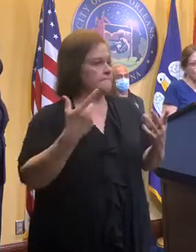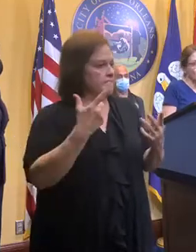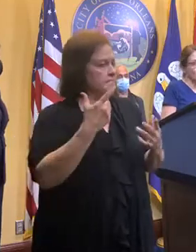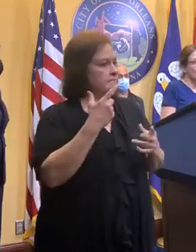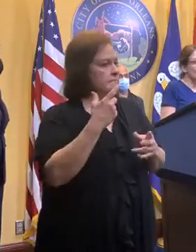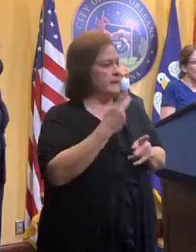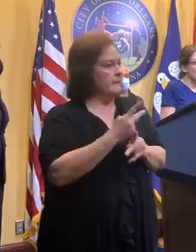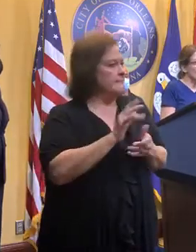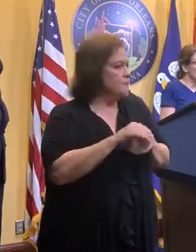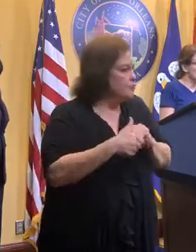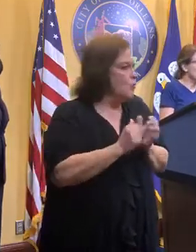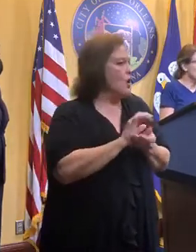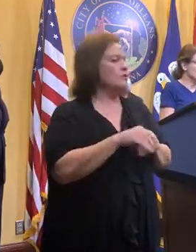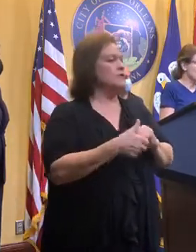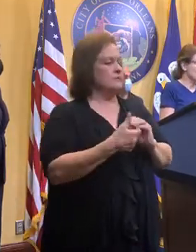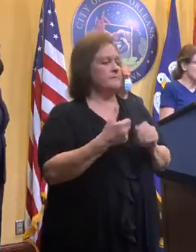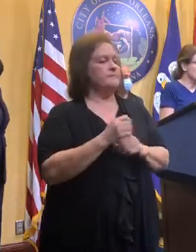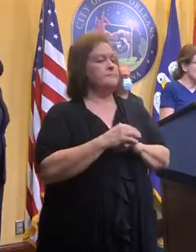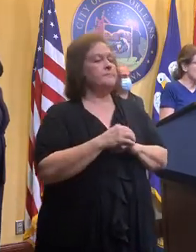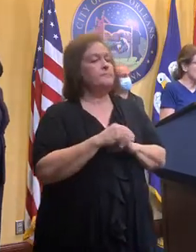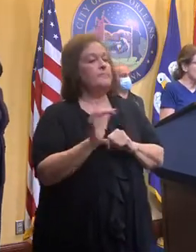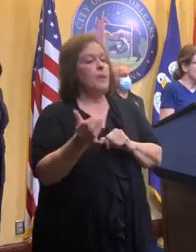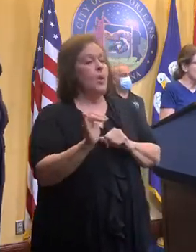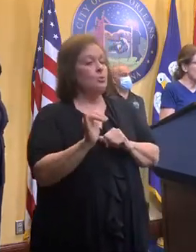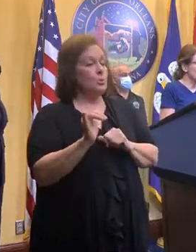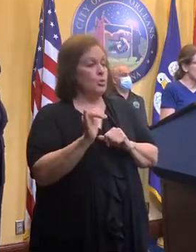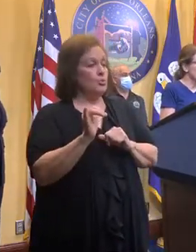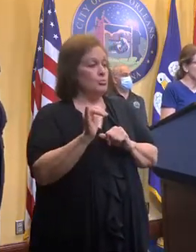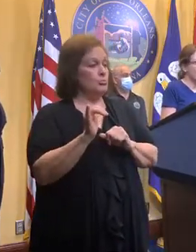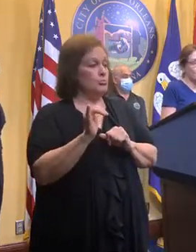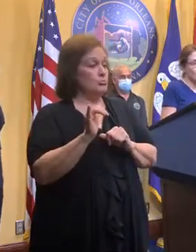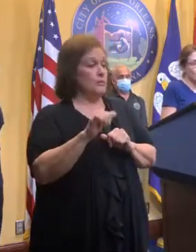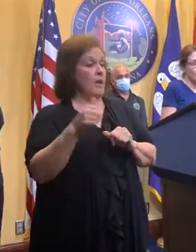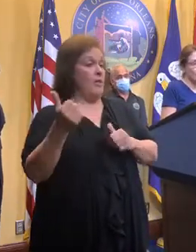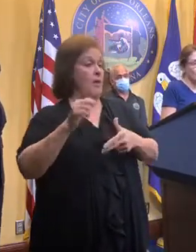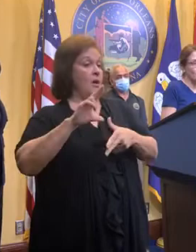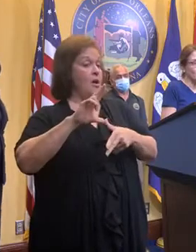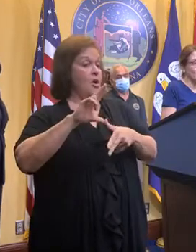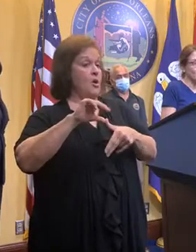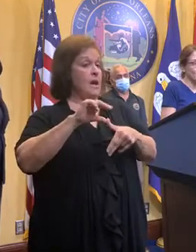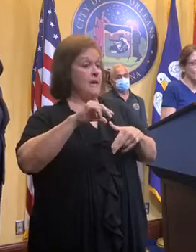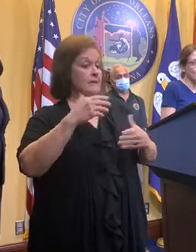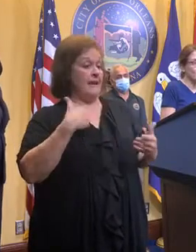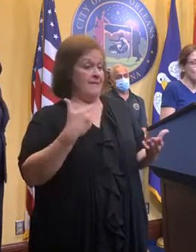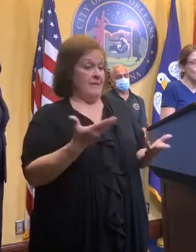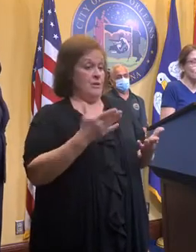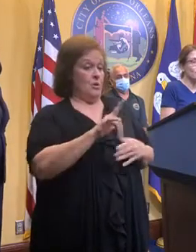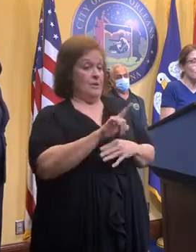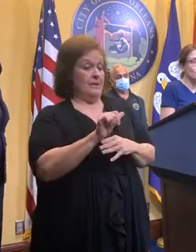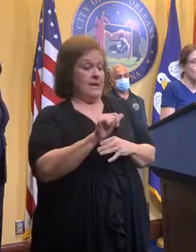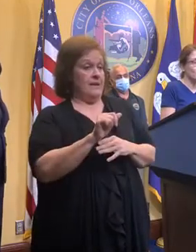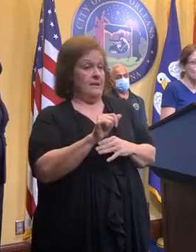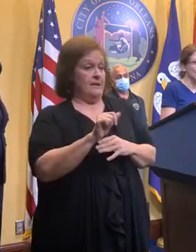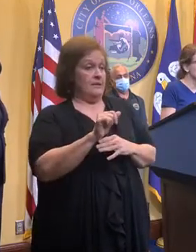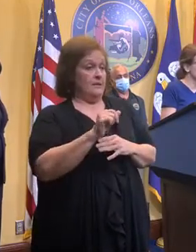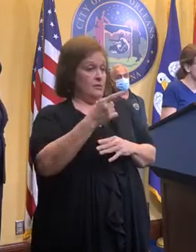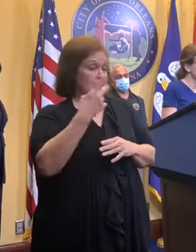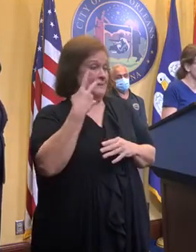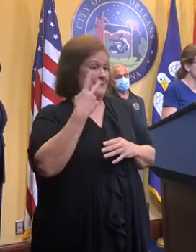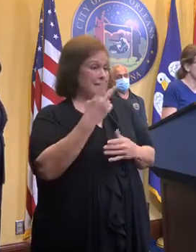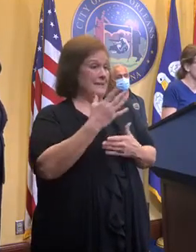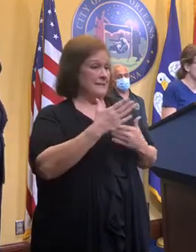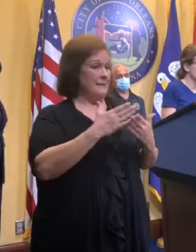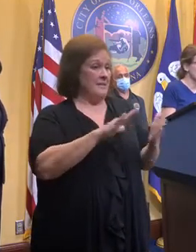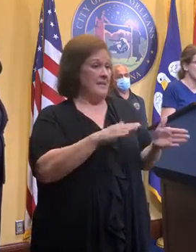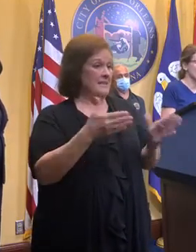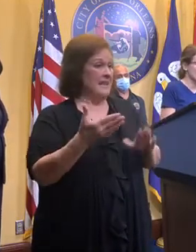good hygiene. And just one other safety tip, with the other hurricanes we've had in Louisiana, we've seen many of the deaths